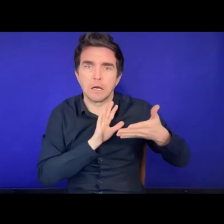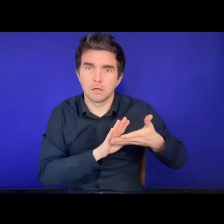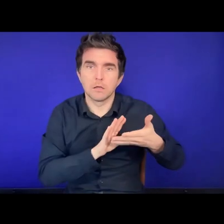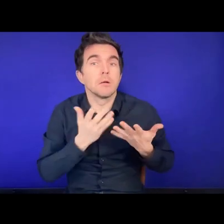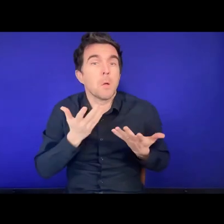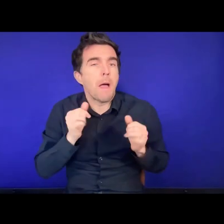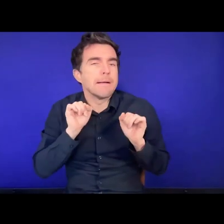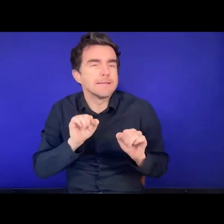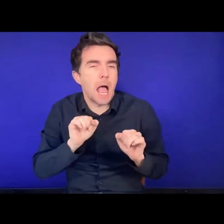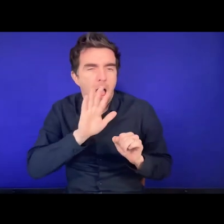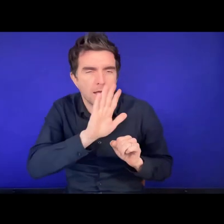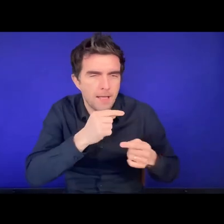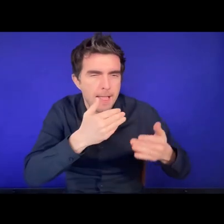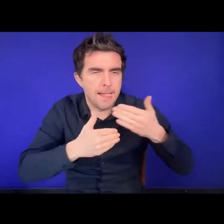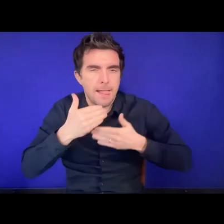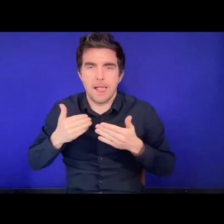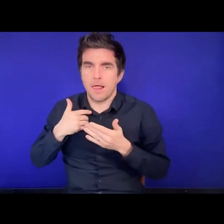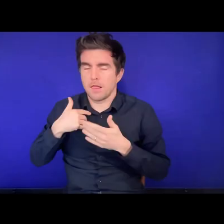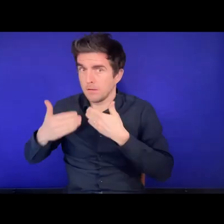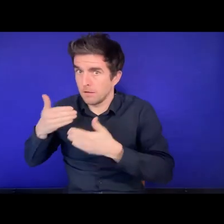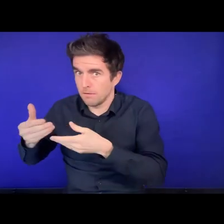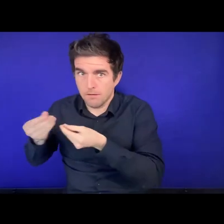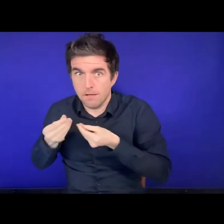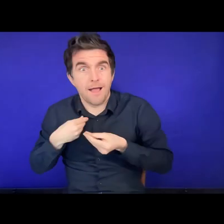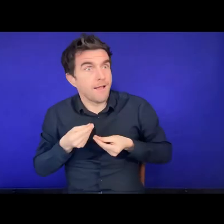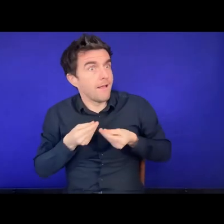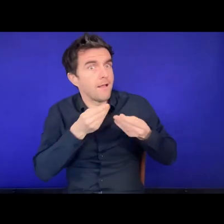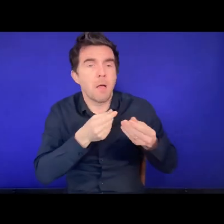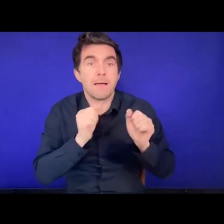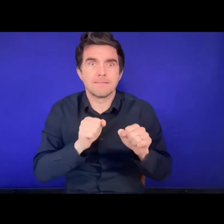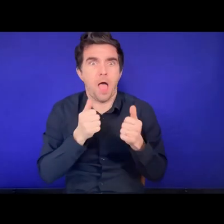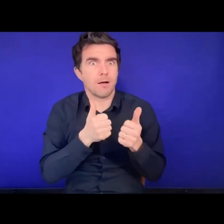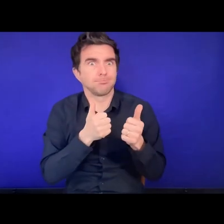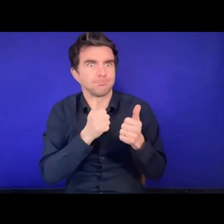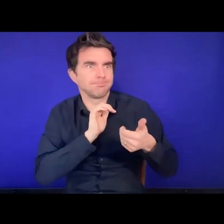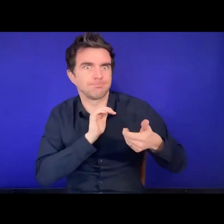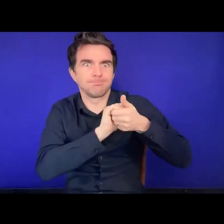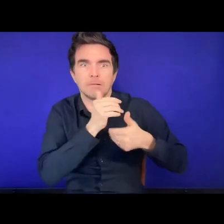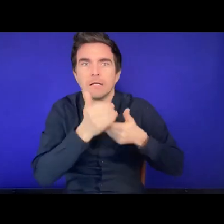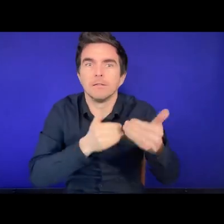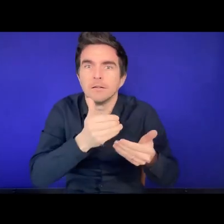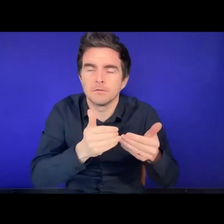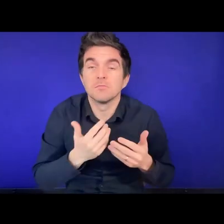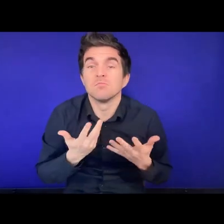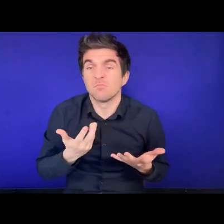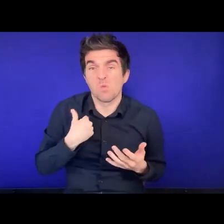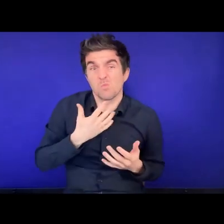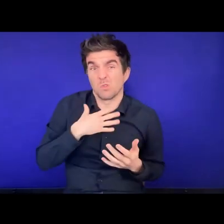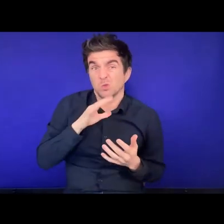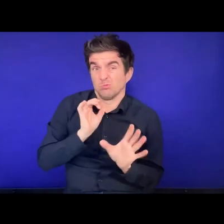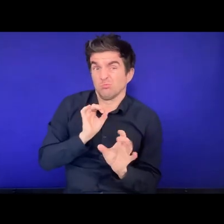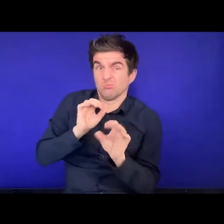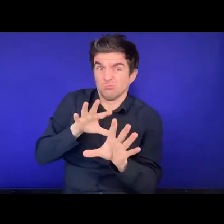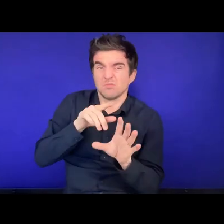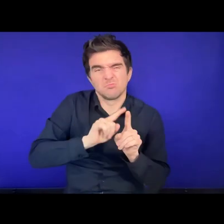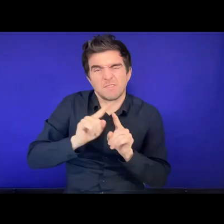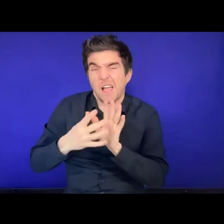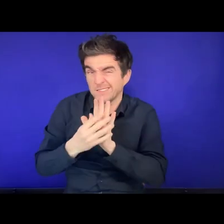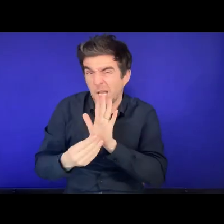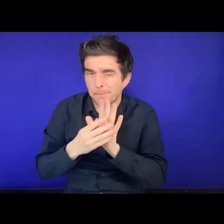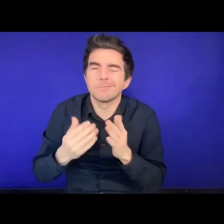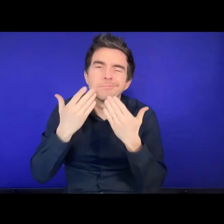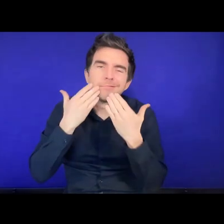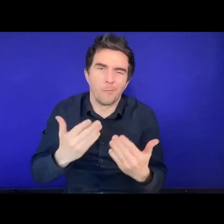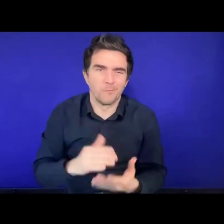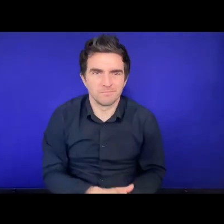those examples. Thank you. Thank you, Elizabeth. Those are very good examples. And just to flag that also within the Collaborative on Citizen